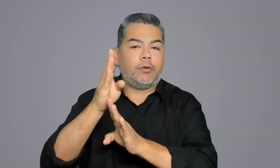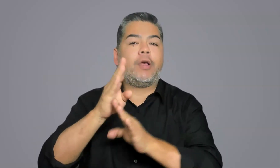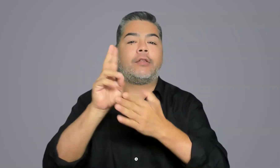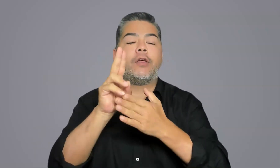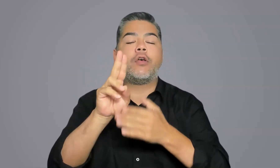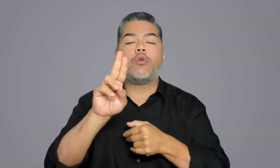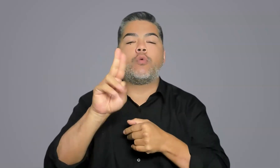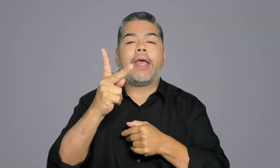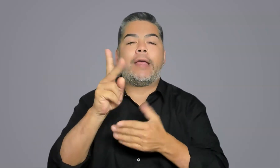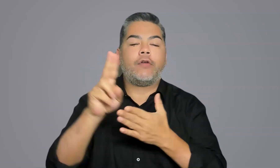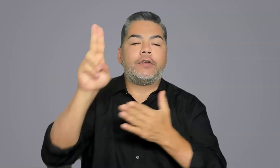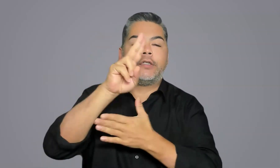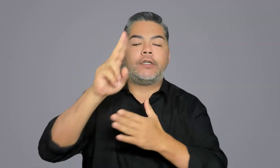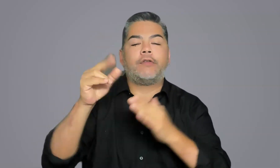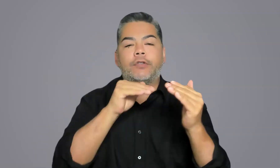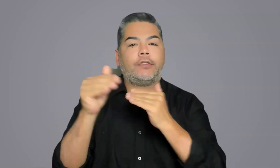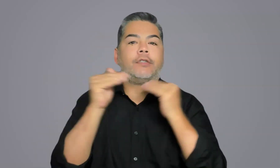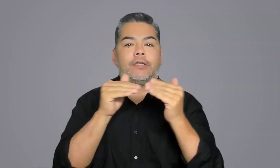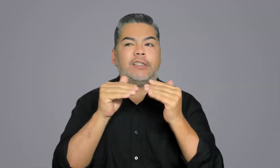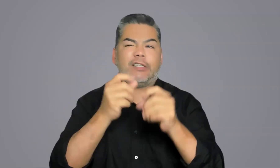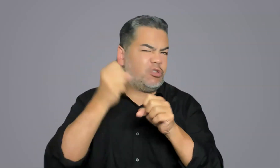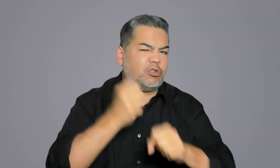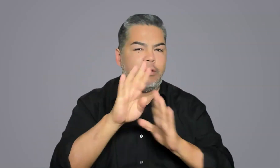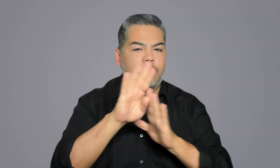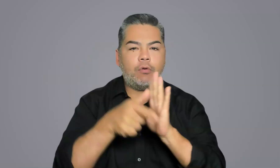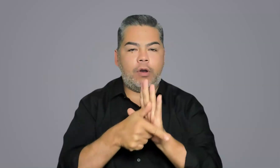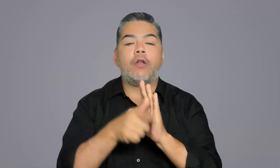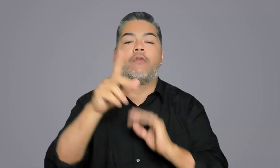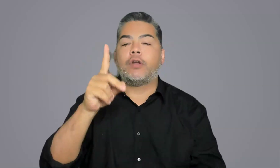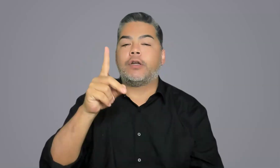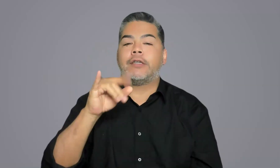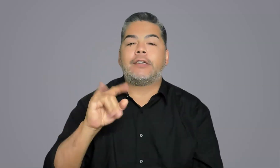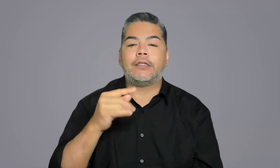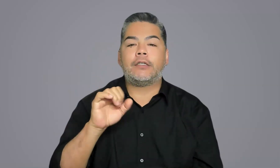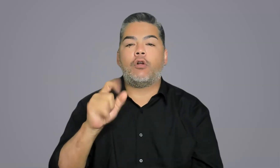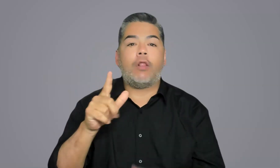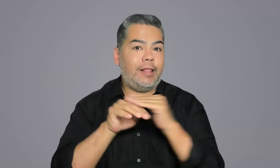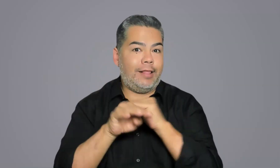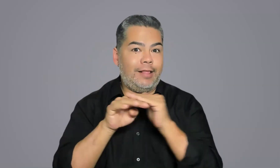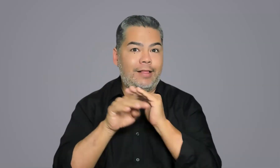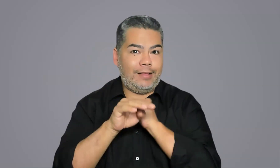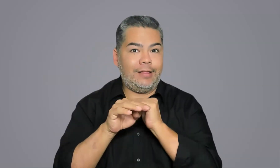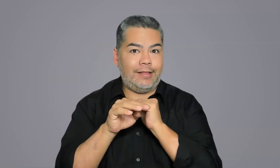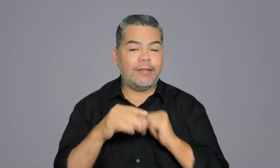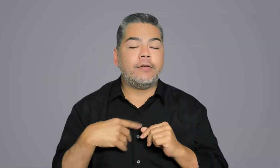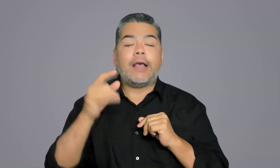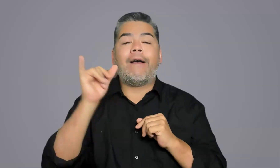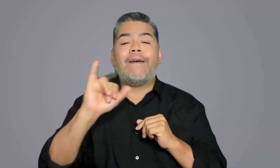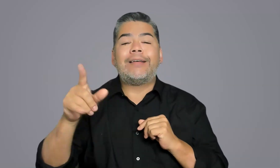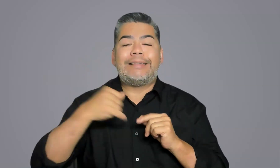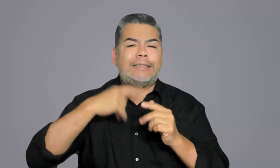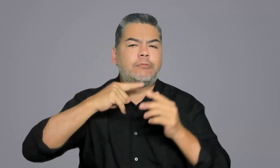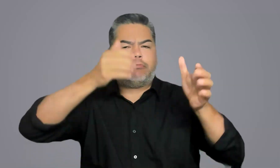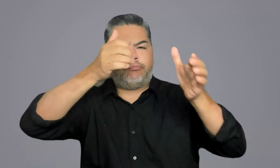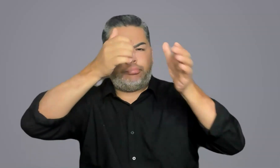strong background in digital accessibility across the public sector. Certified in core competencies and the